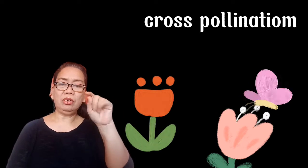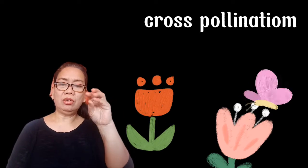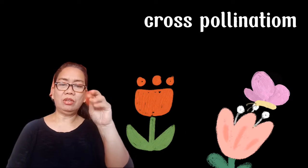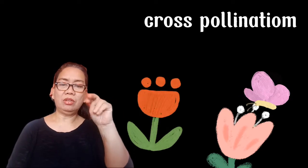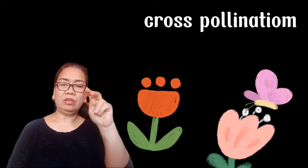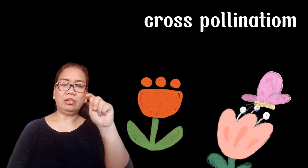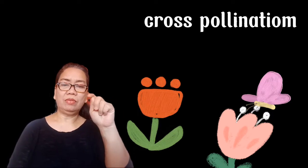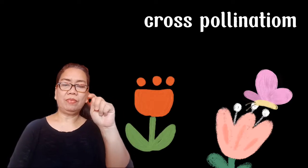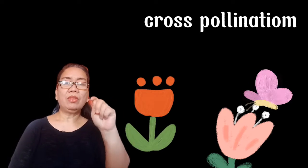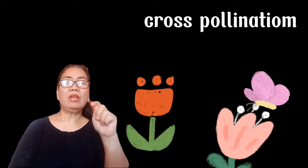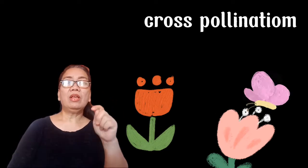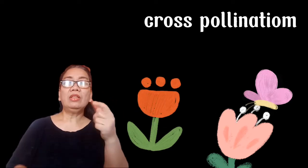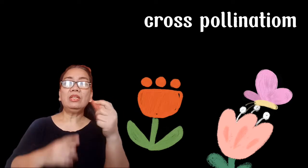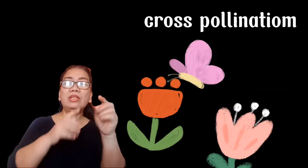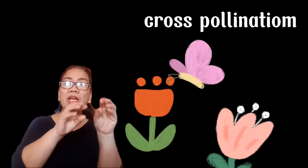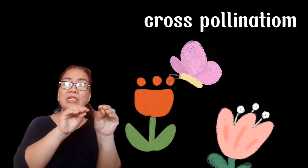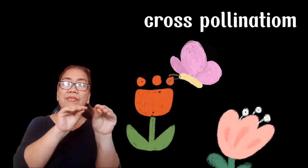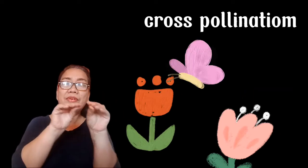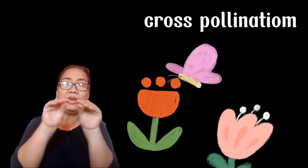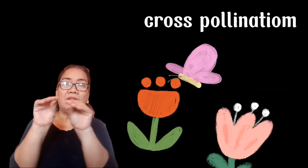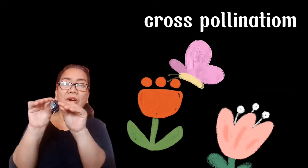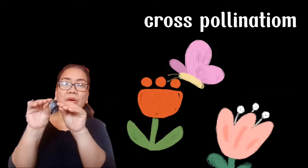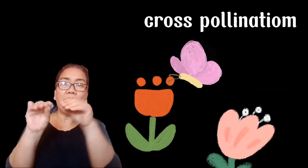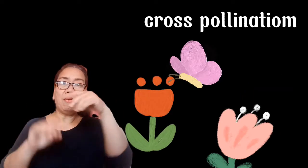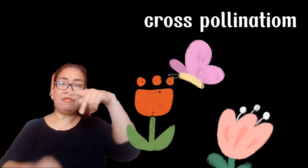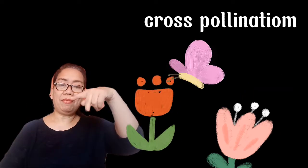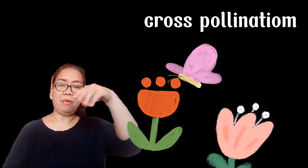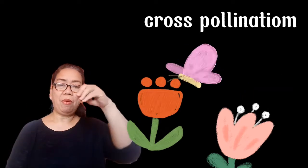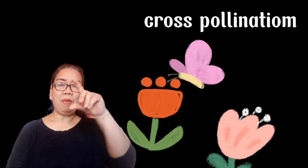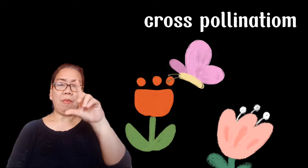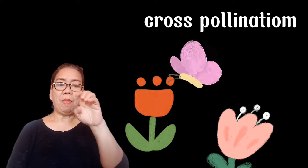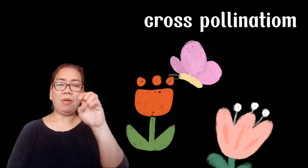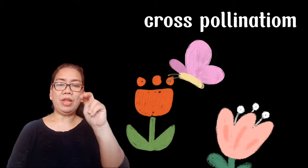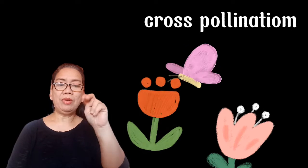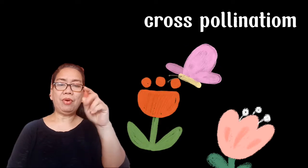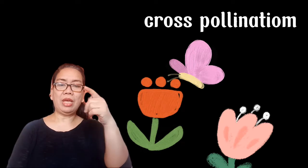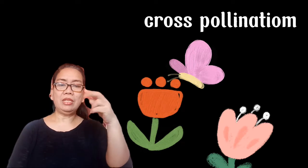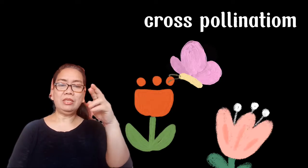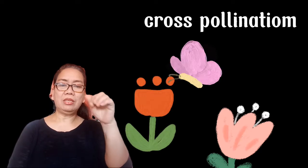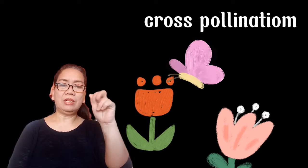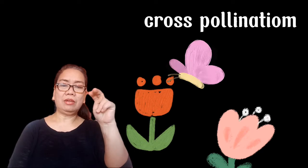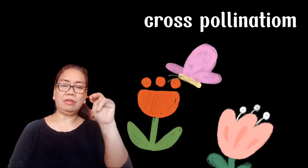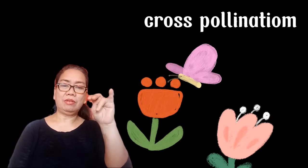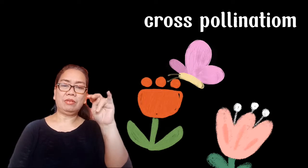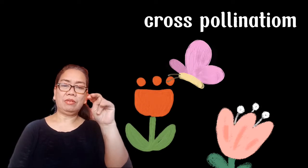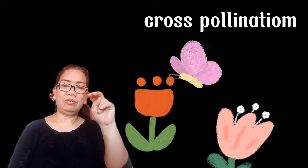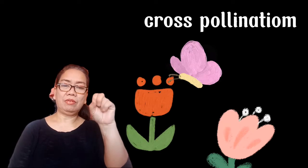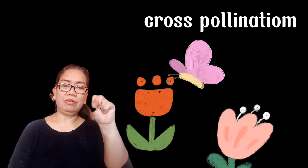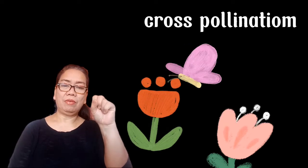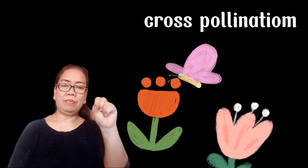pollination, the transfer of pollen grains